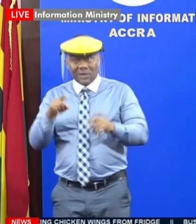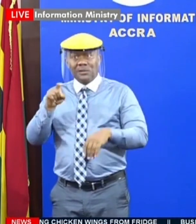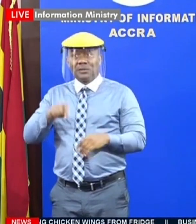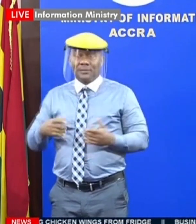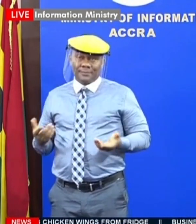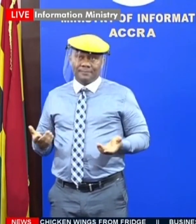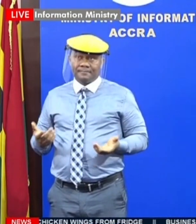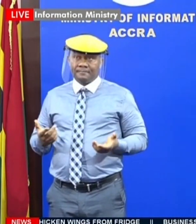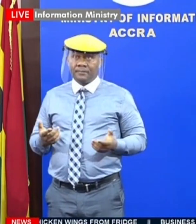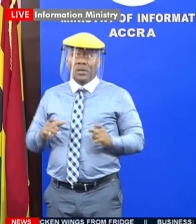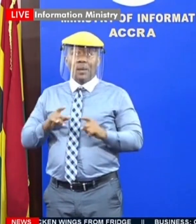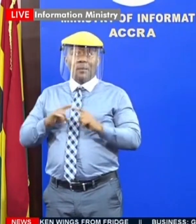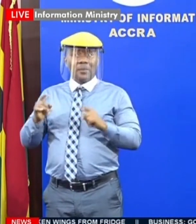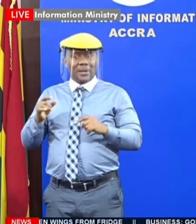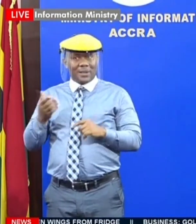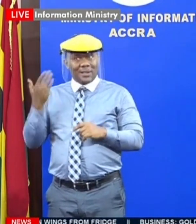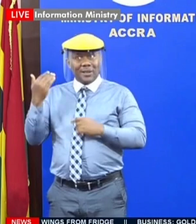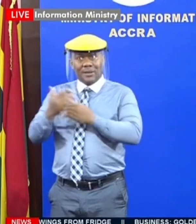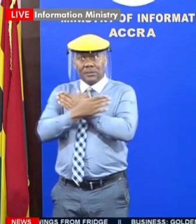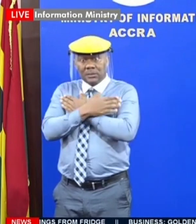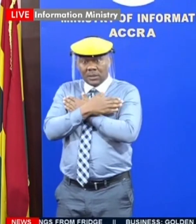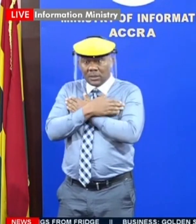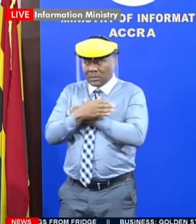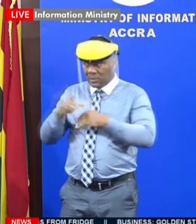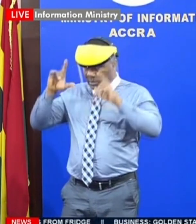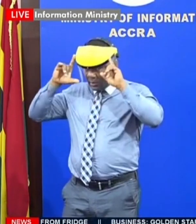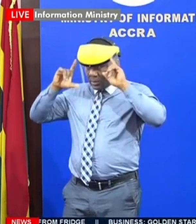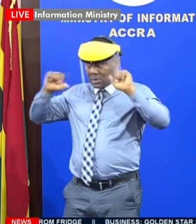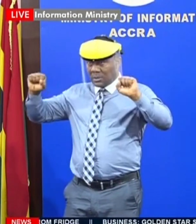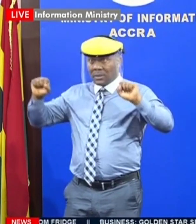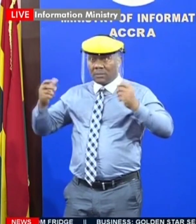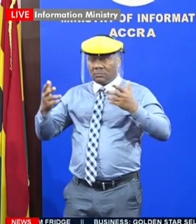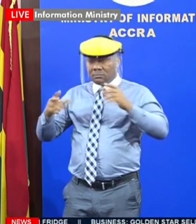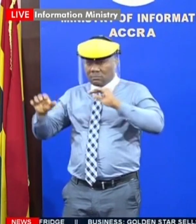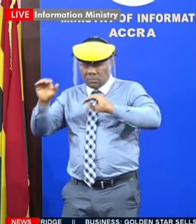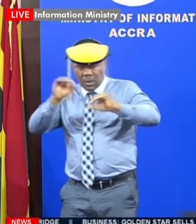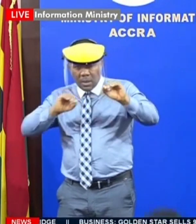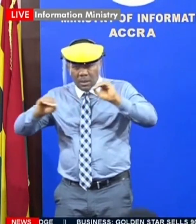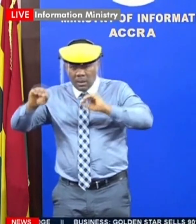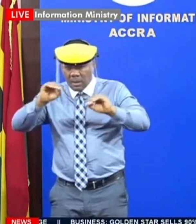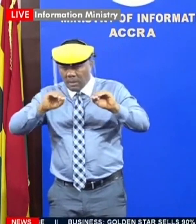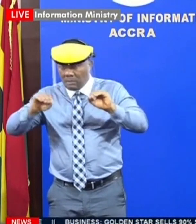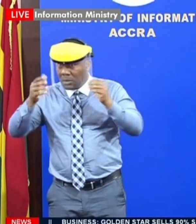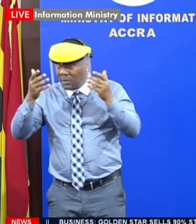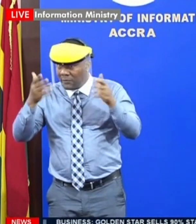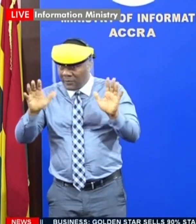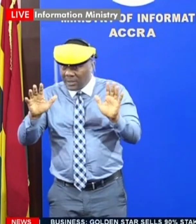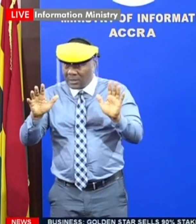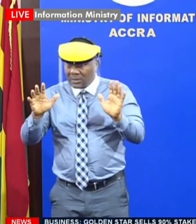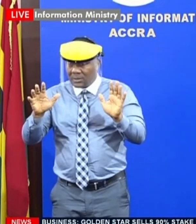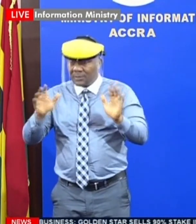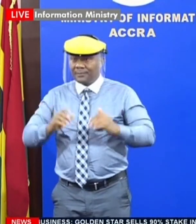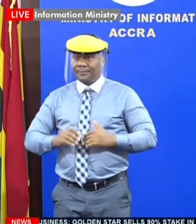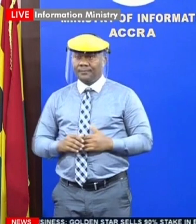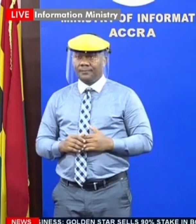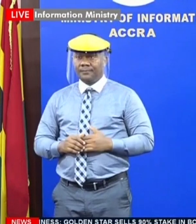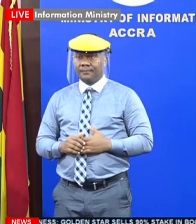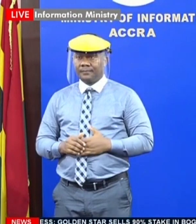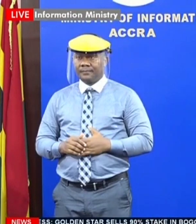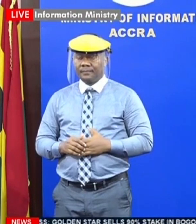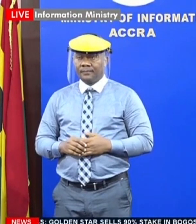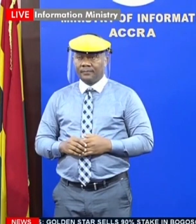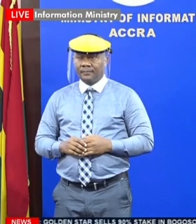14th update, His Excellency the President, based on what has been observed so far after the initial easing of some of the